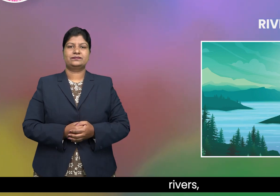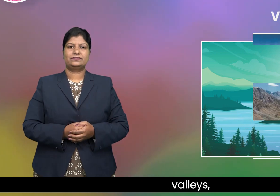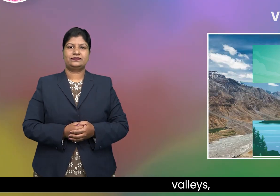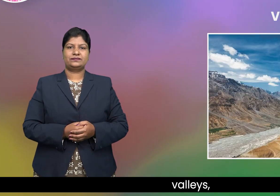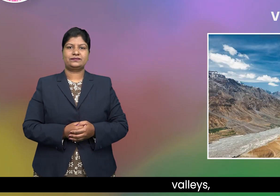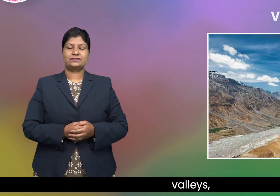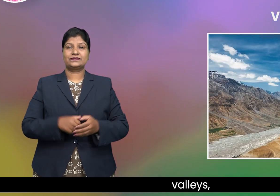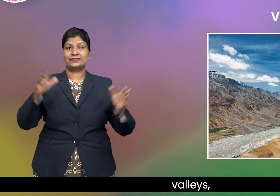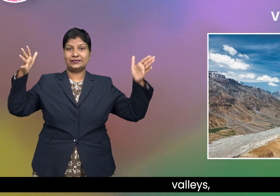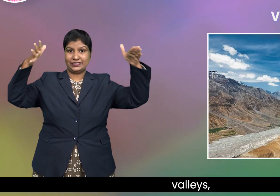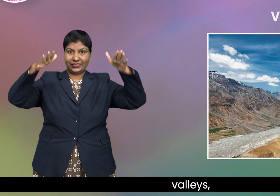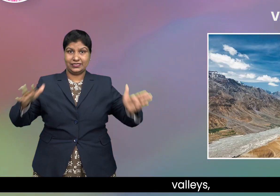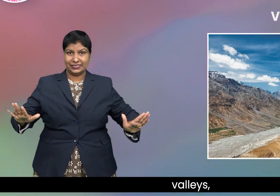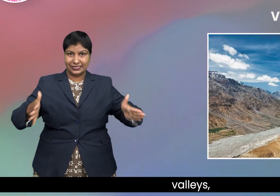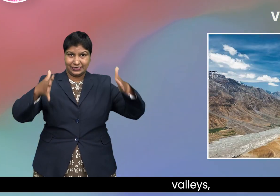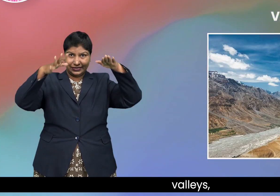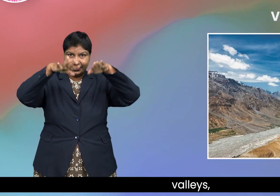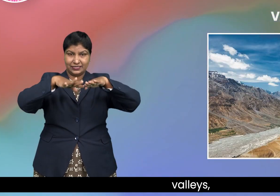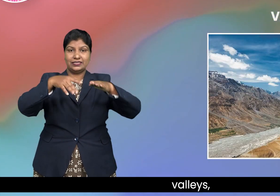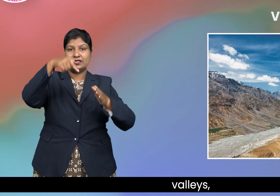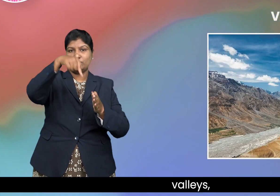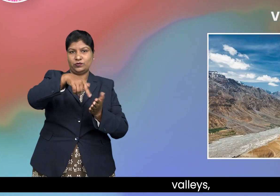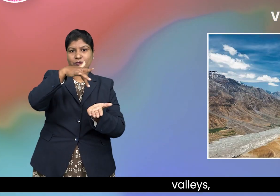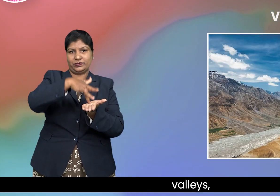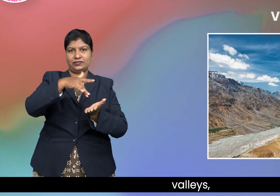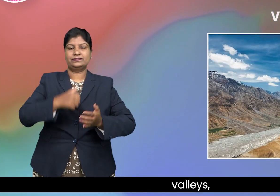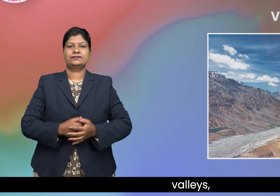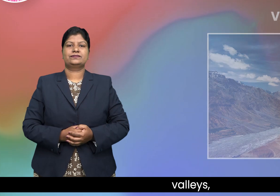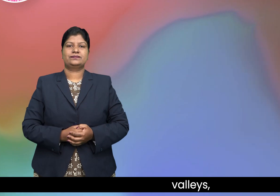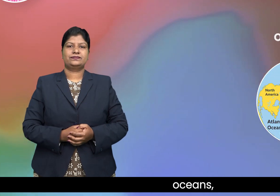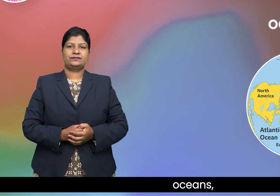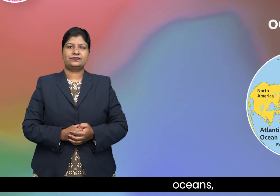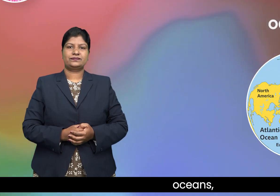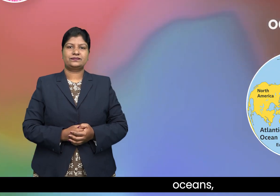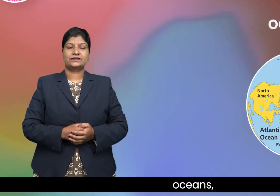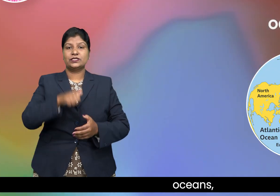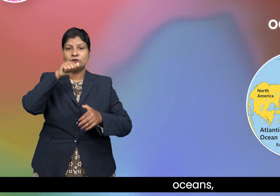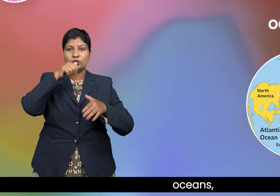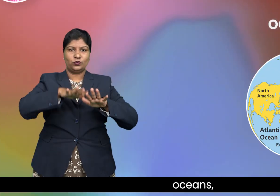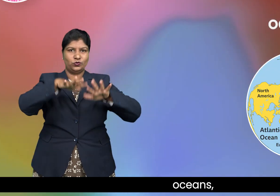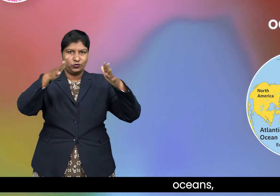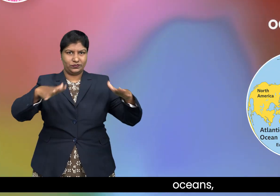valleys, oceans,